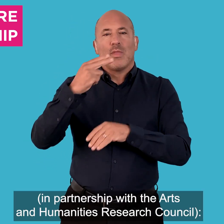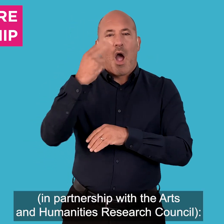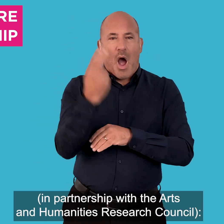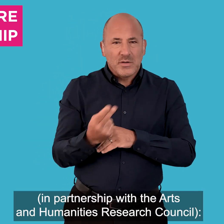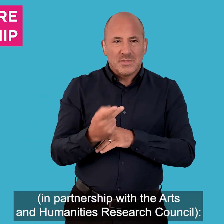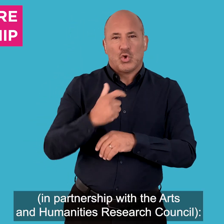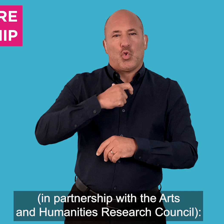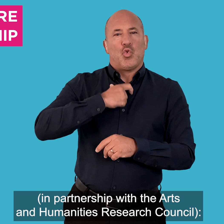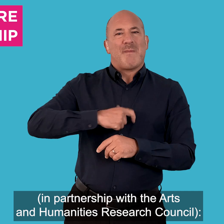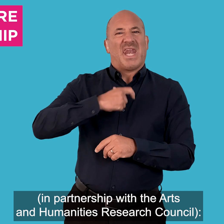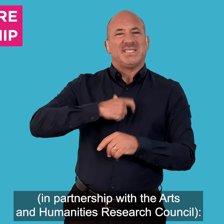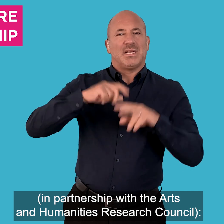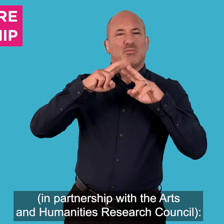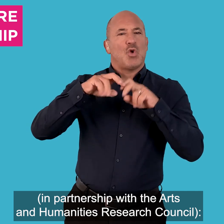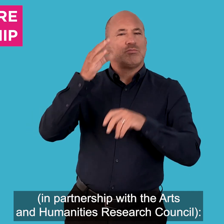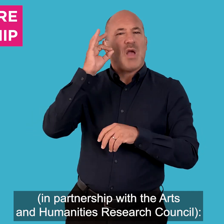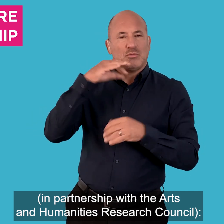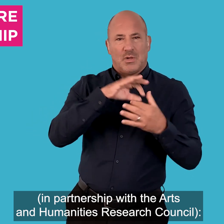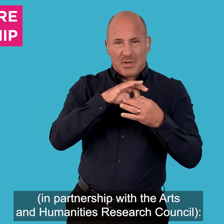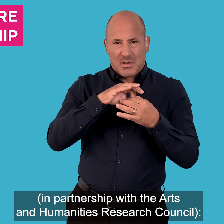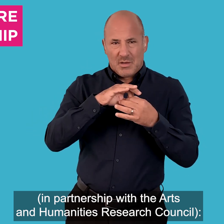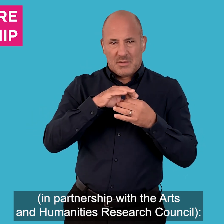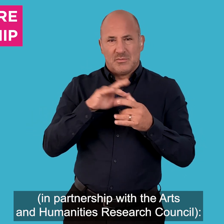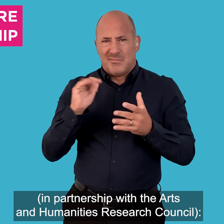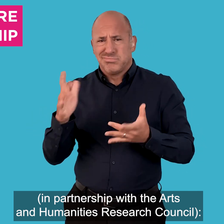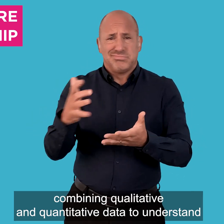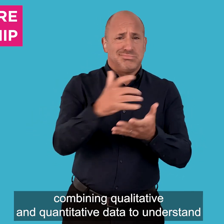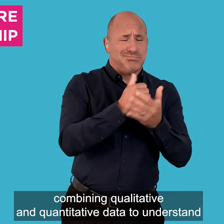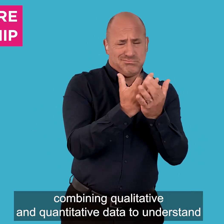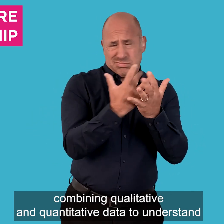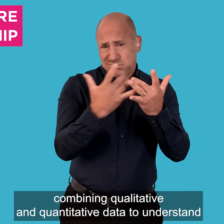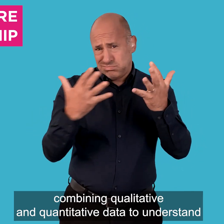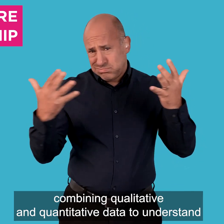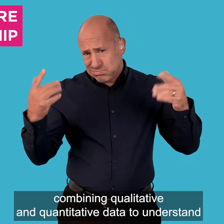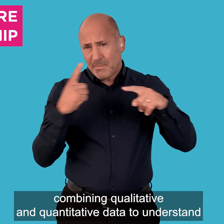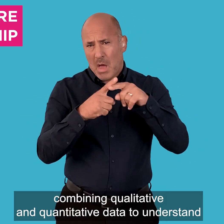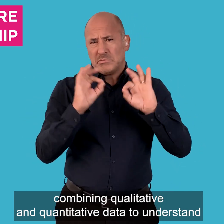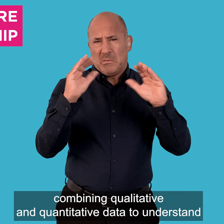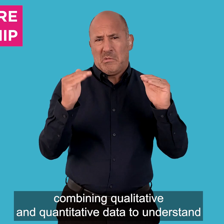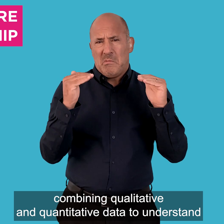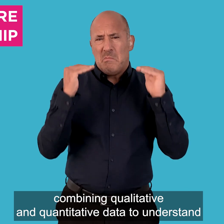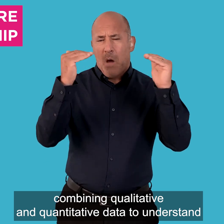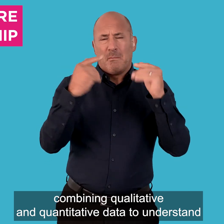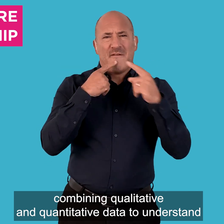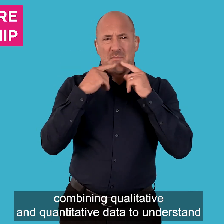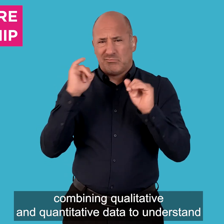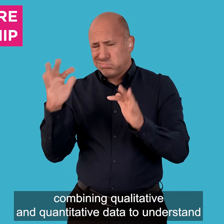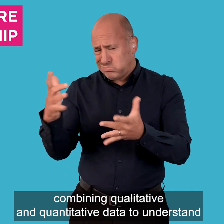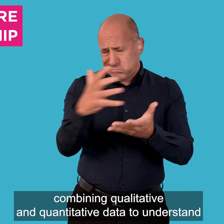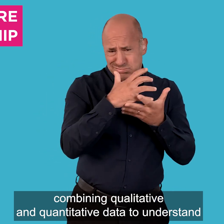in partnership with the Arts and Humanities Research Council, combining qualitative and quantitative data